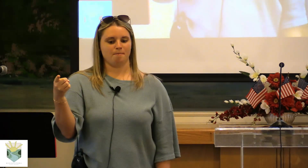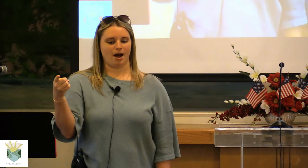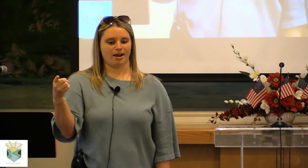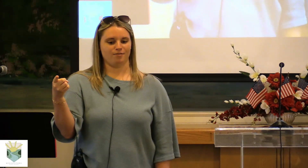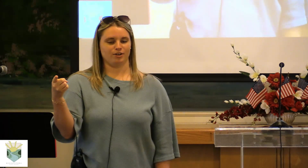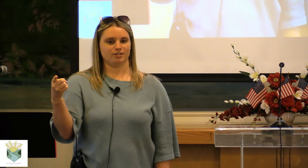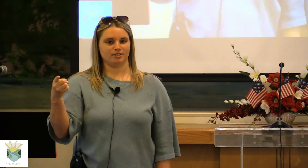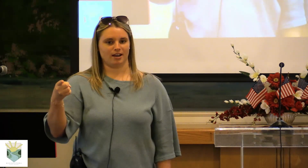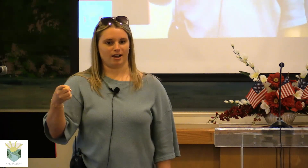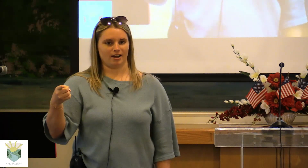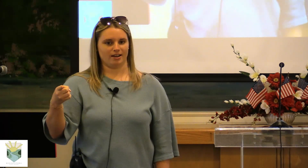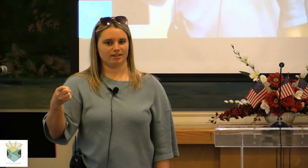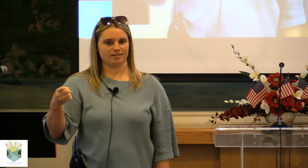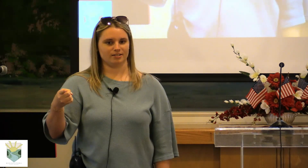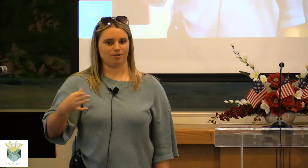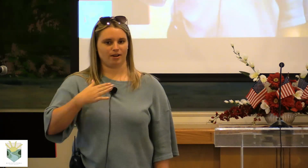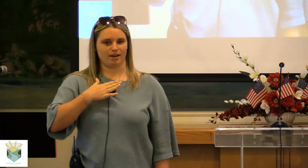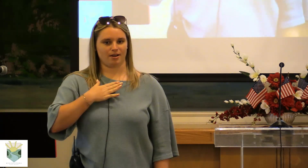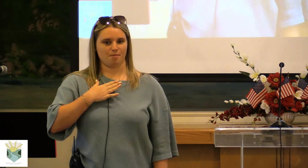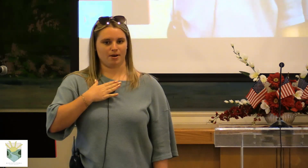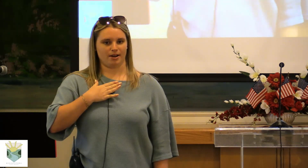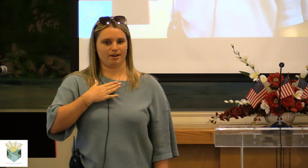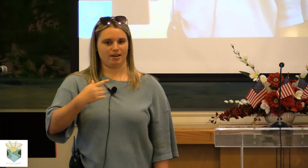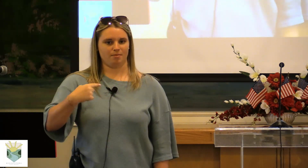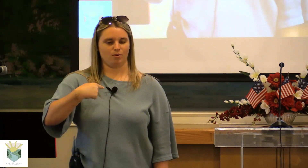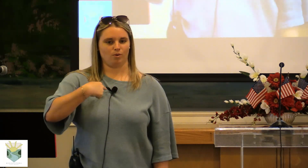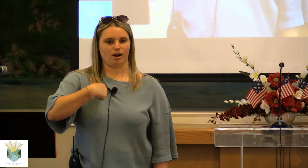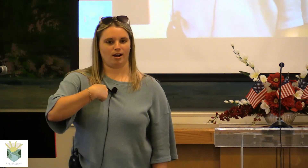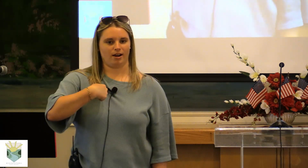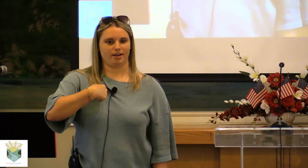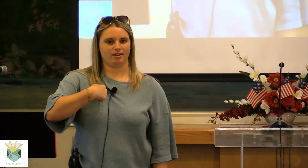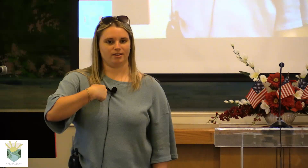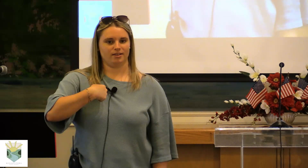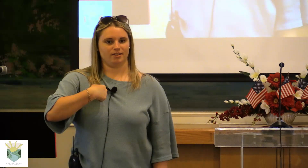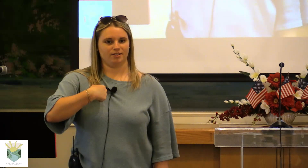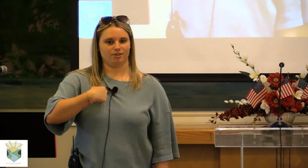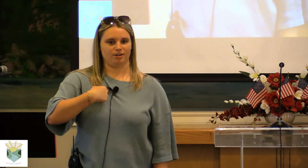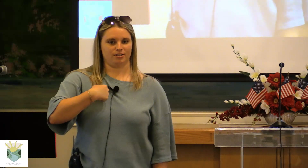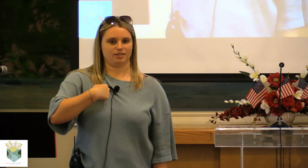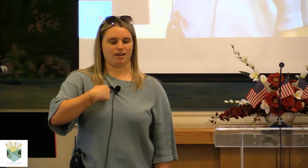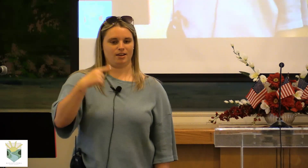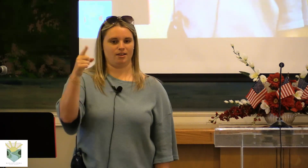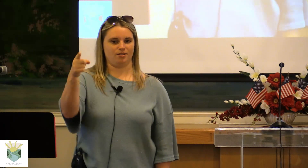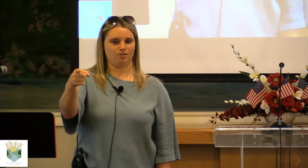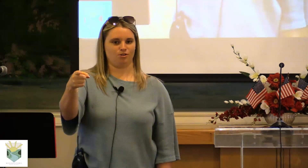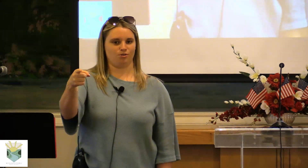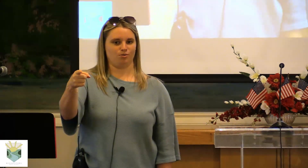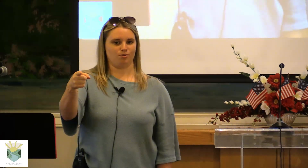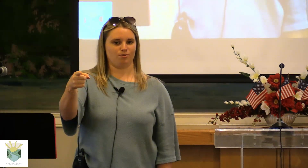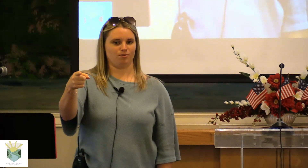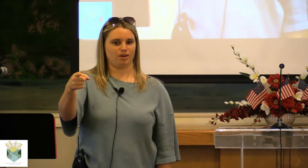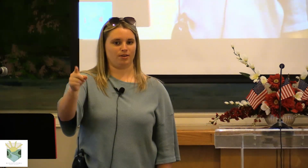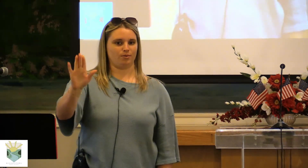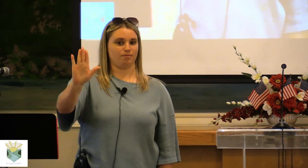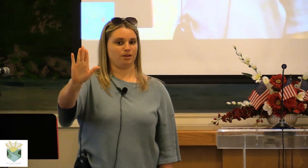my versus I, so like my name or I, you're going to say you, and that wouldn't be